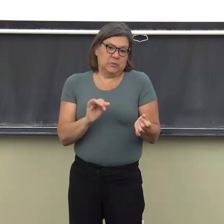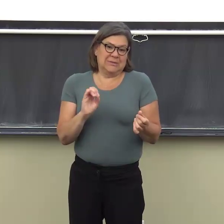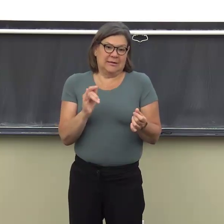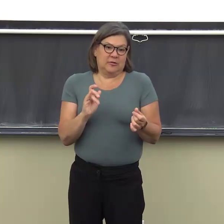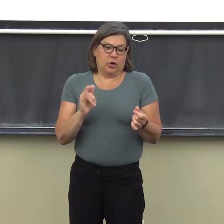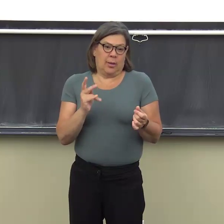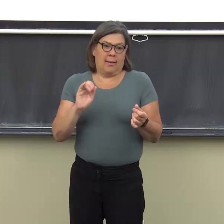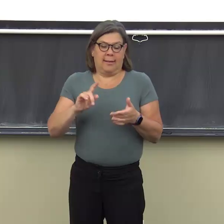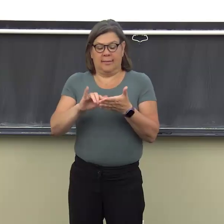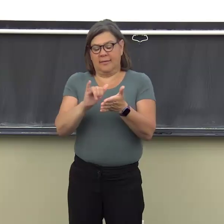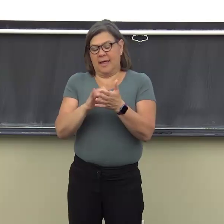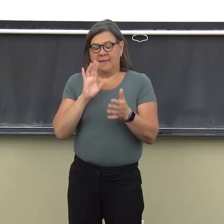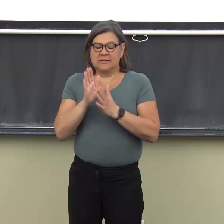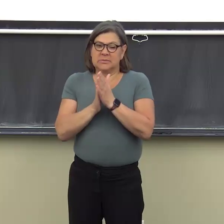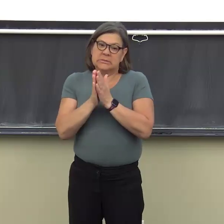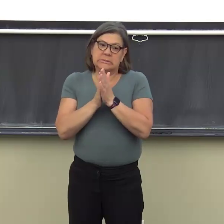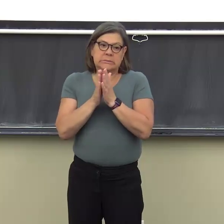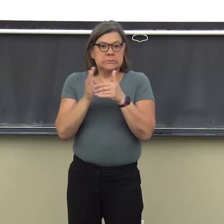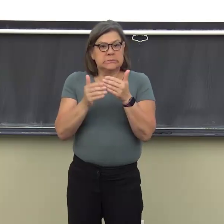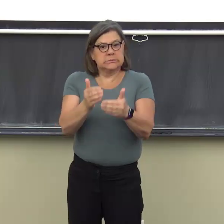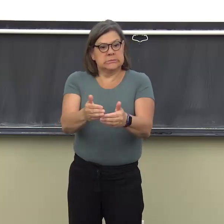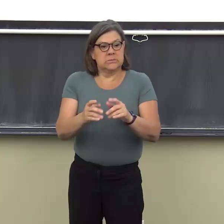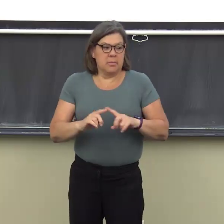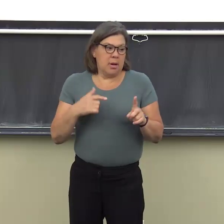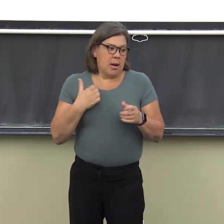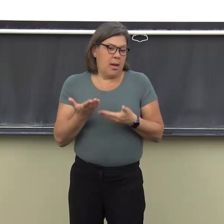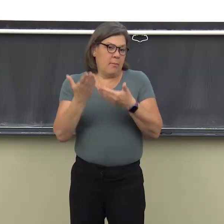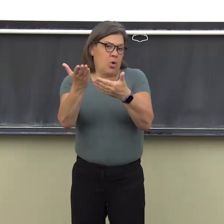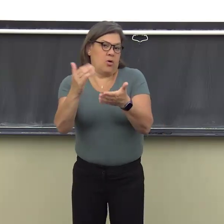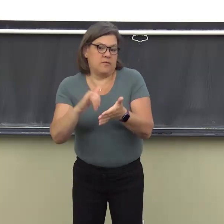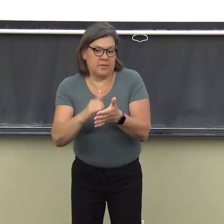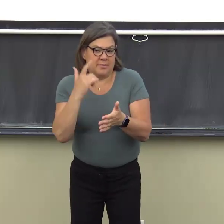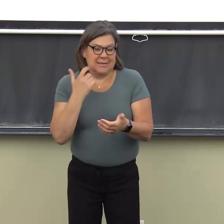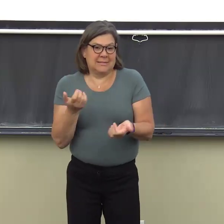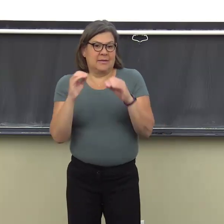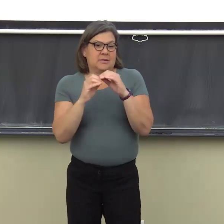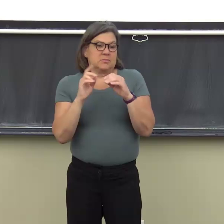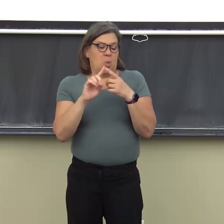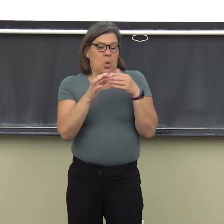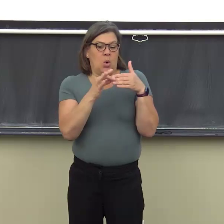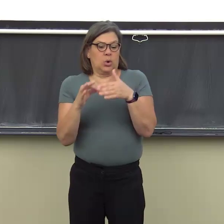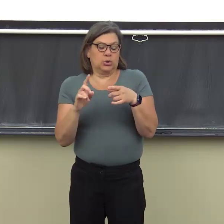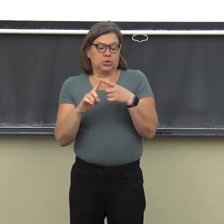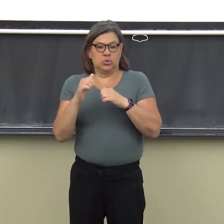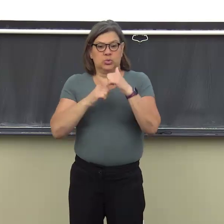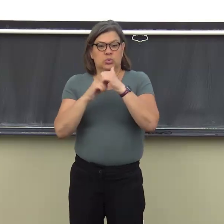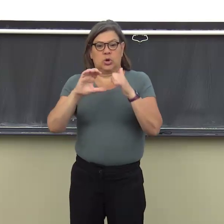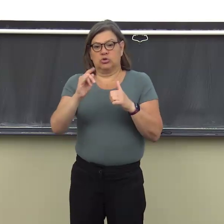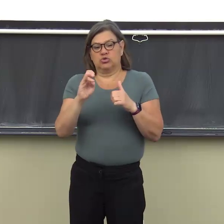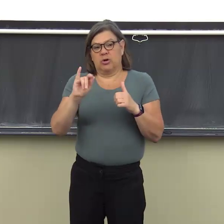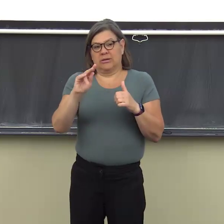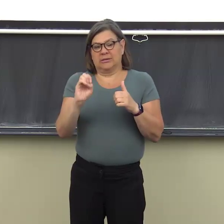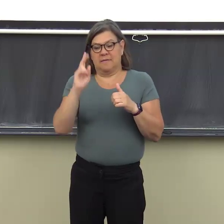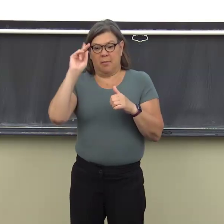me a little around the bend for a long time. But I'm offering that because I do think it's more toward a constructivist politics that is